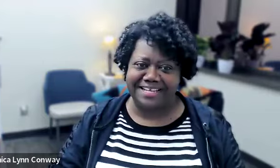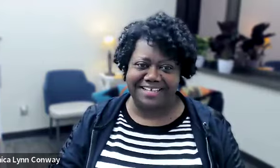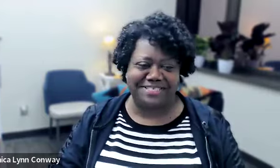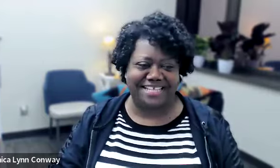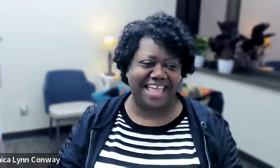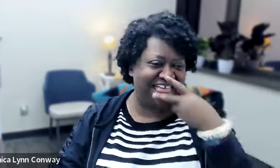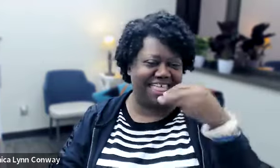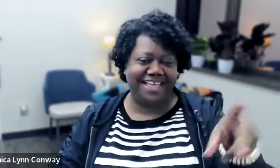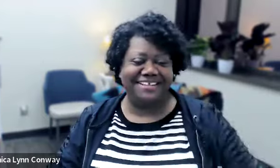what? I was like,